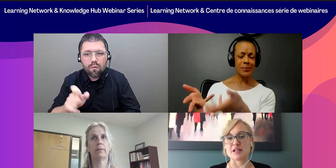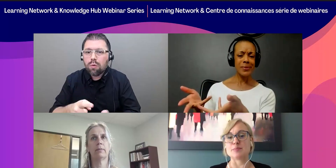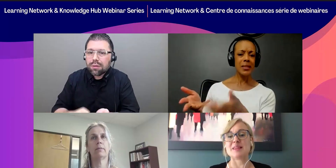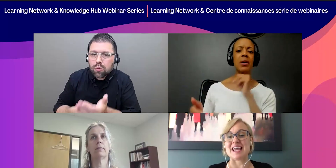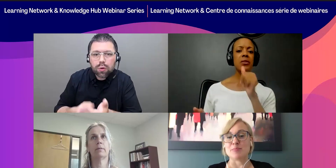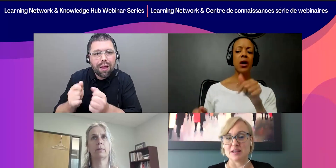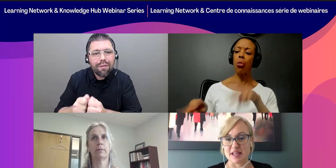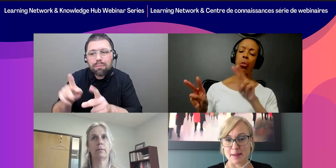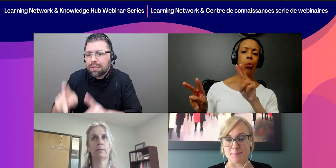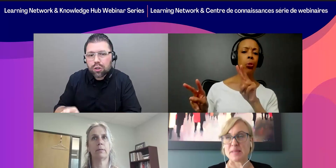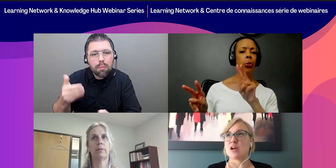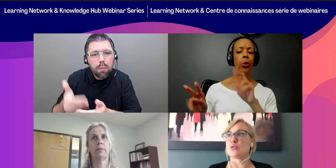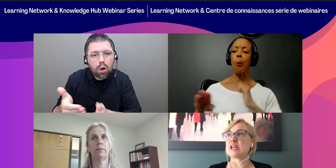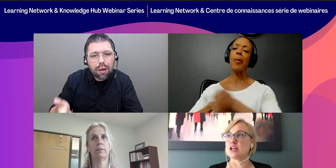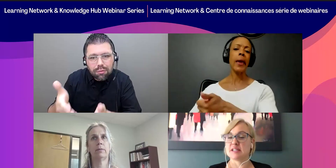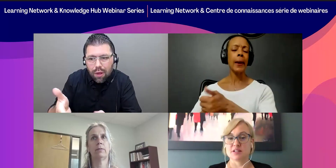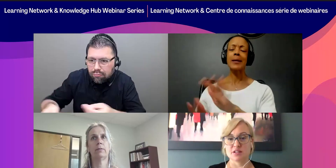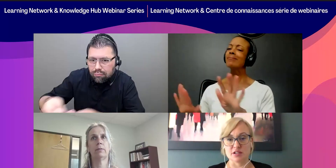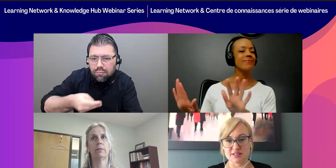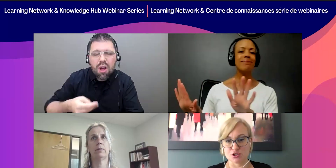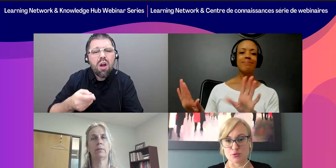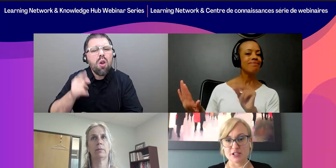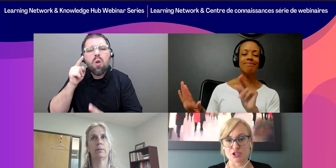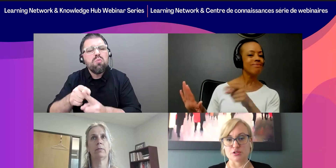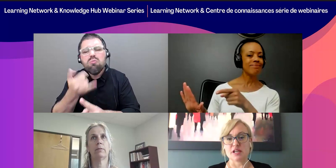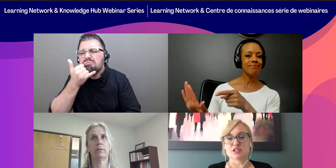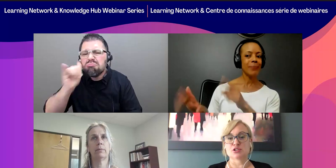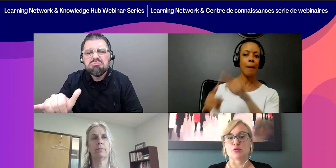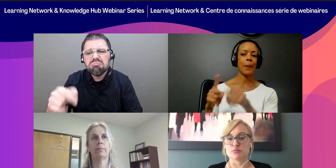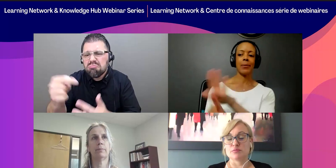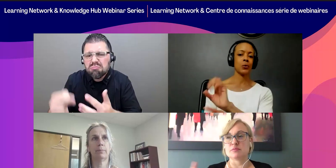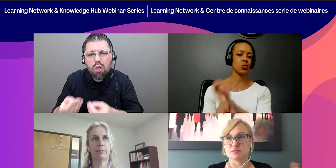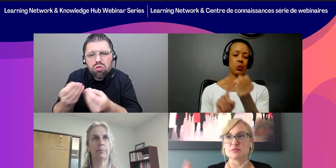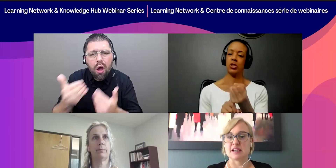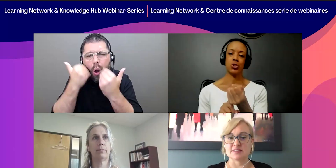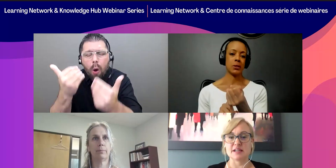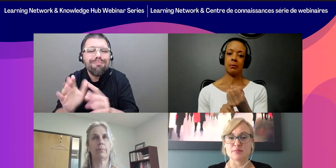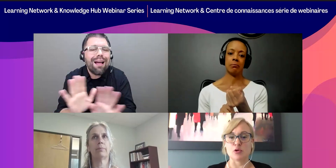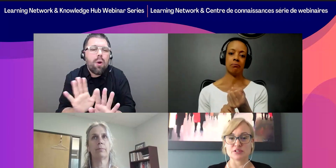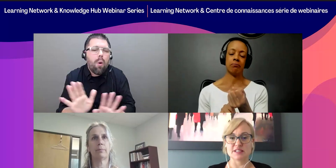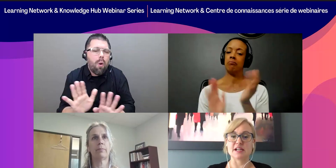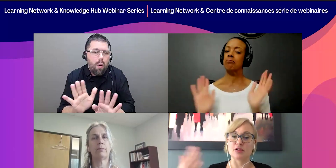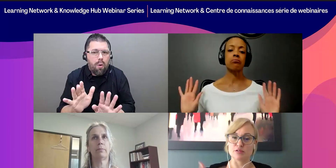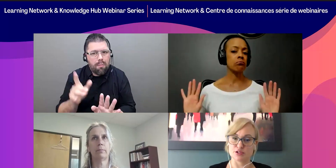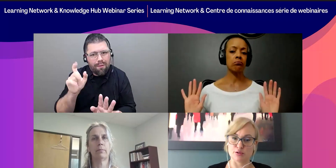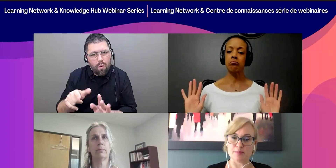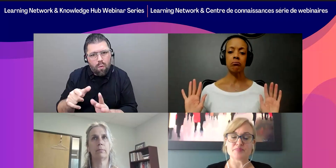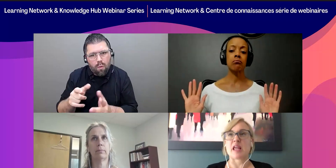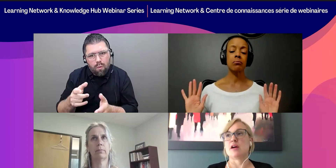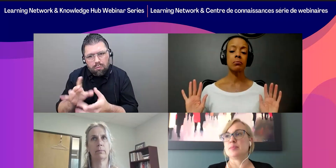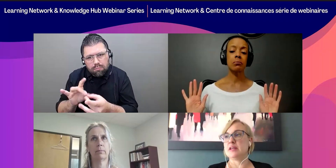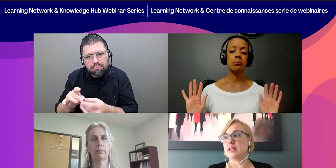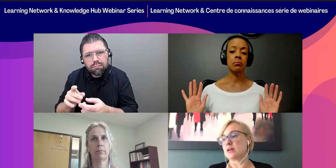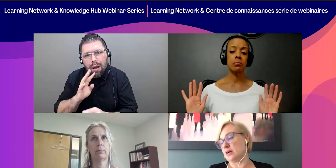way or in blaming them regarding the situation. So, like I said, mostly they're